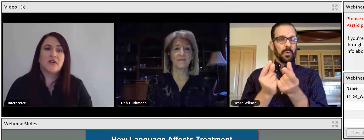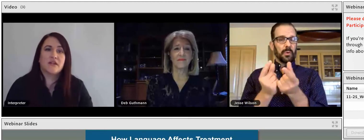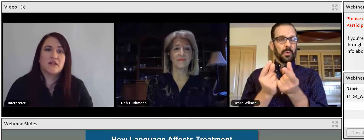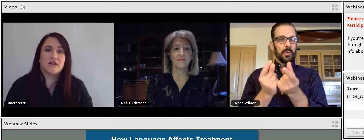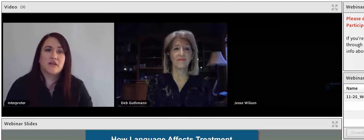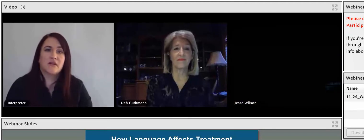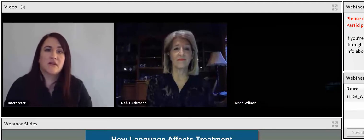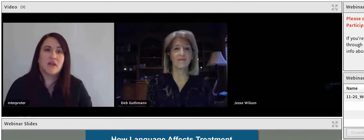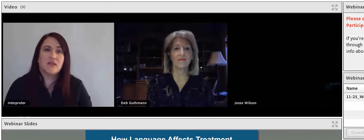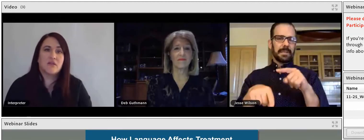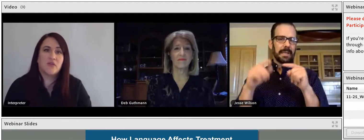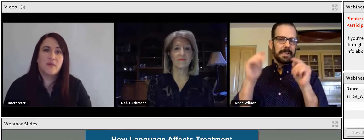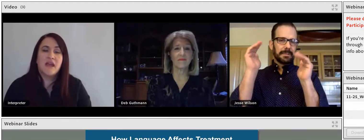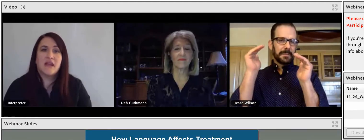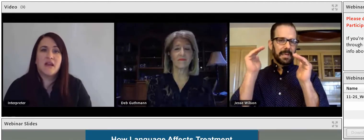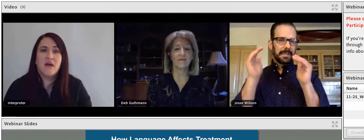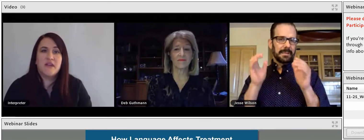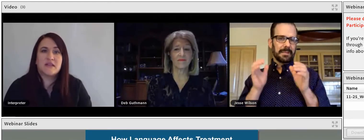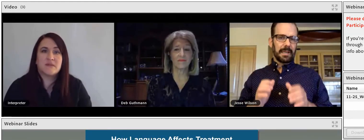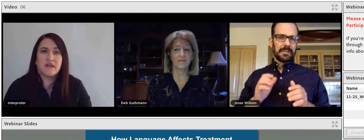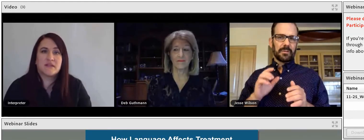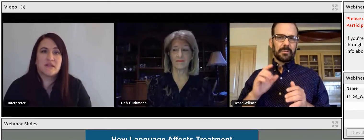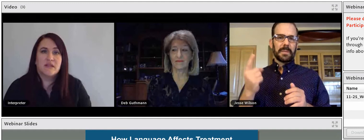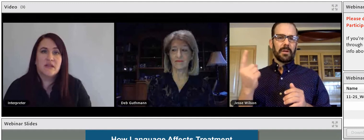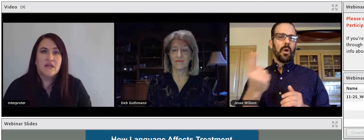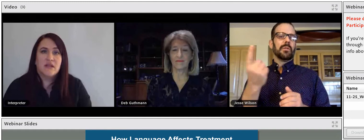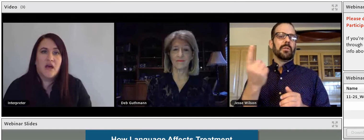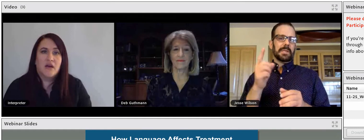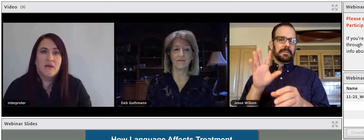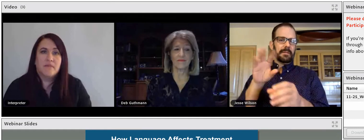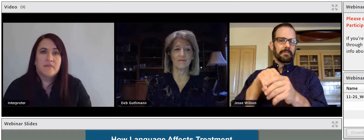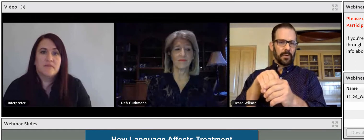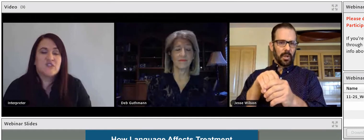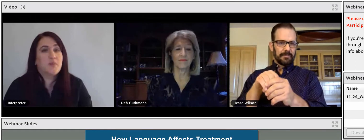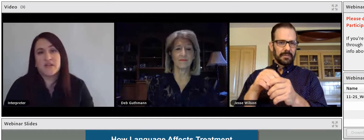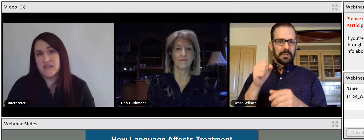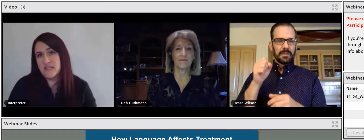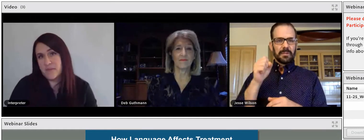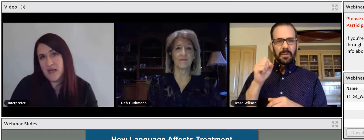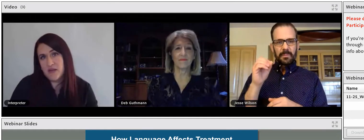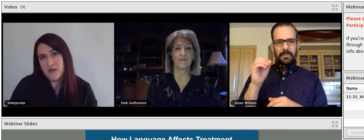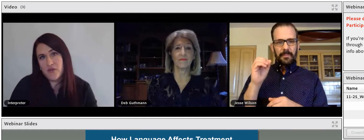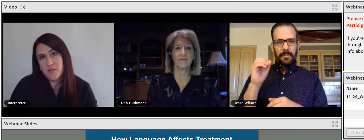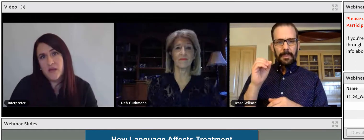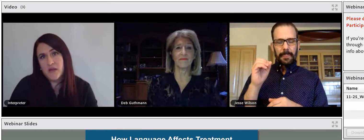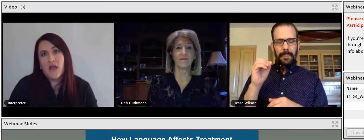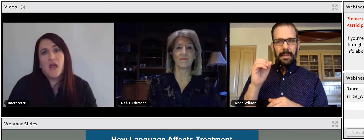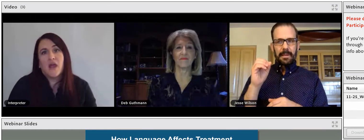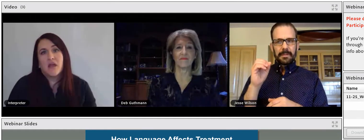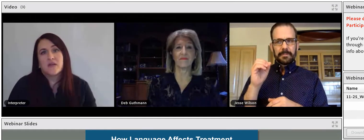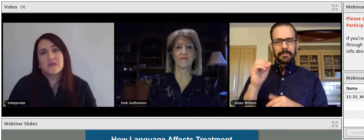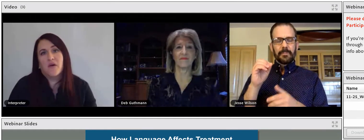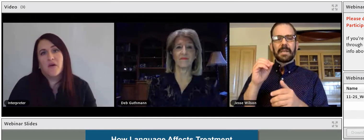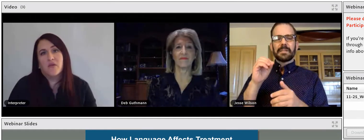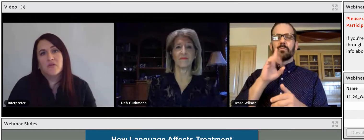Because an interpreter in the group cannot be expected to participate in the